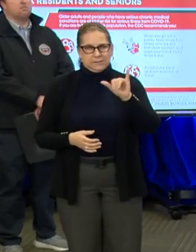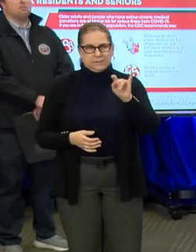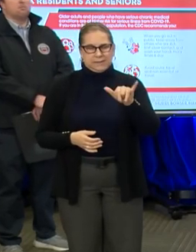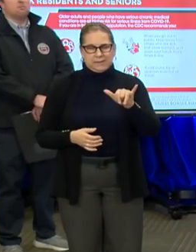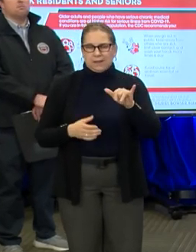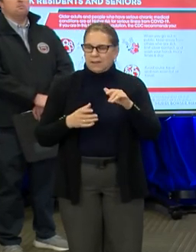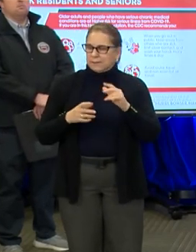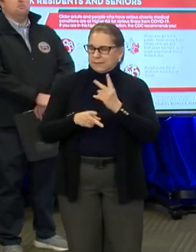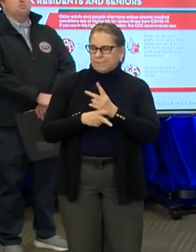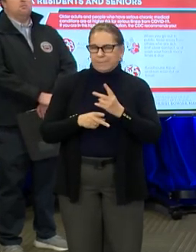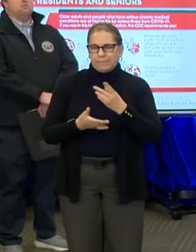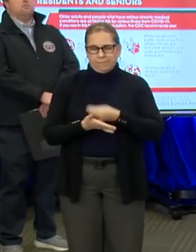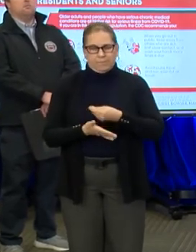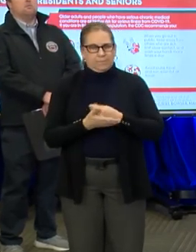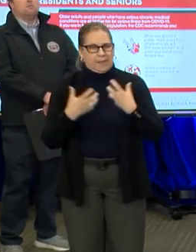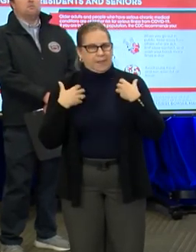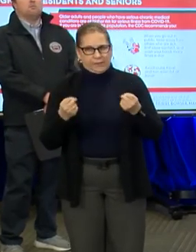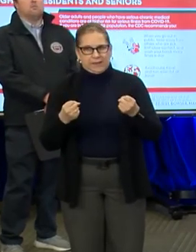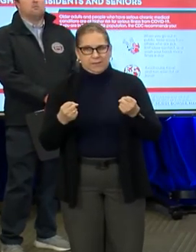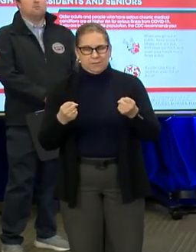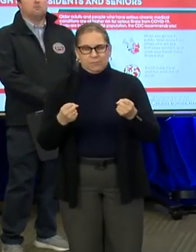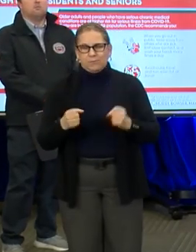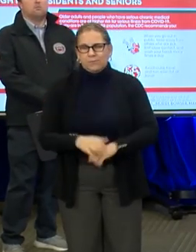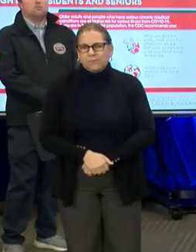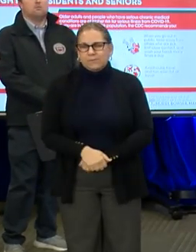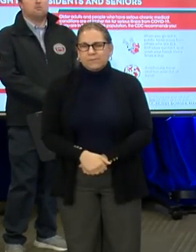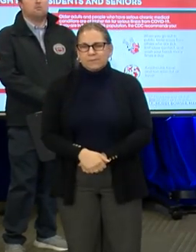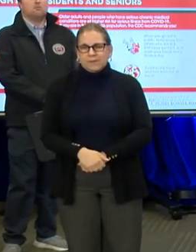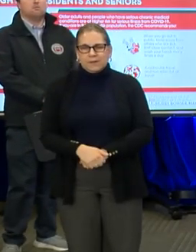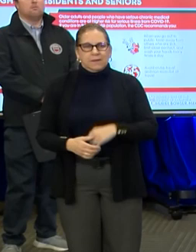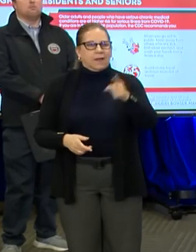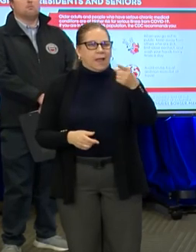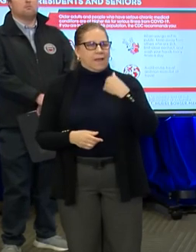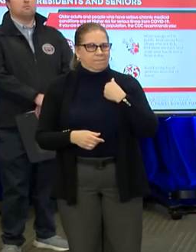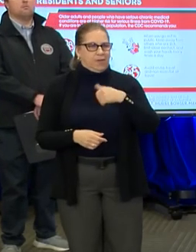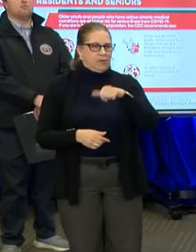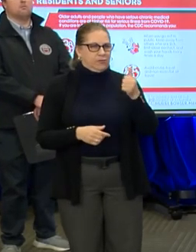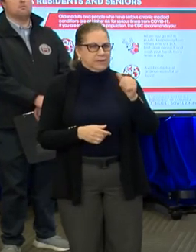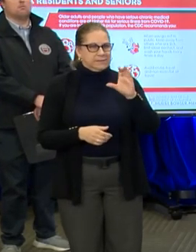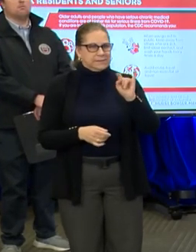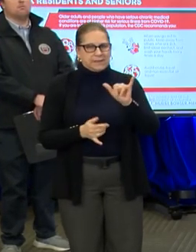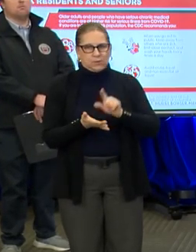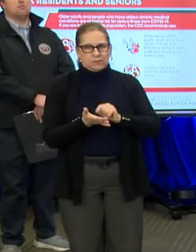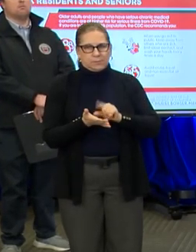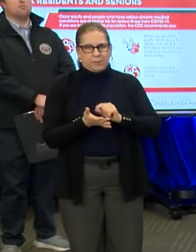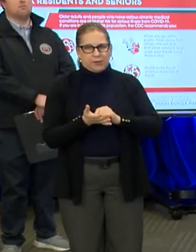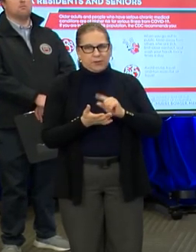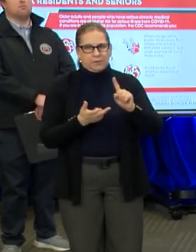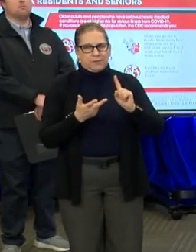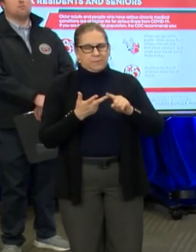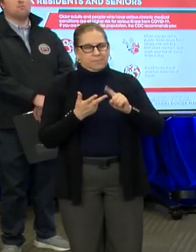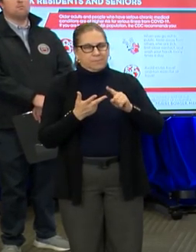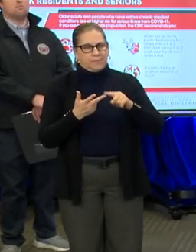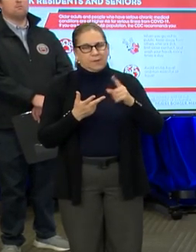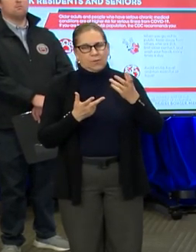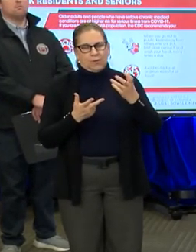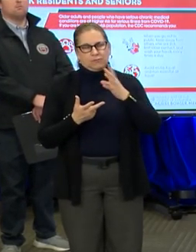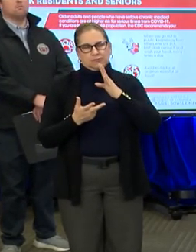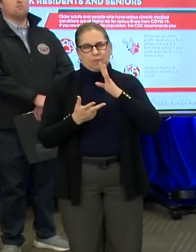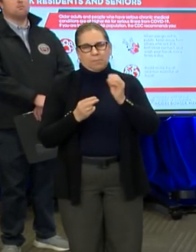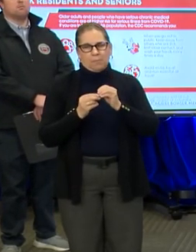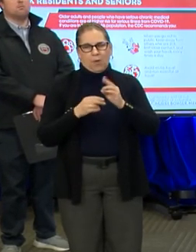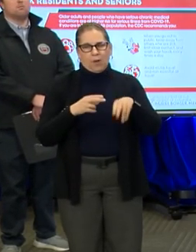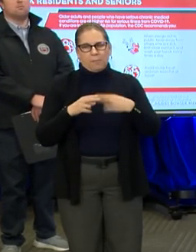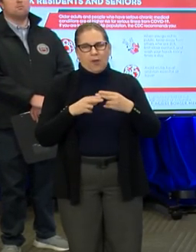Paper. For the health director, you mentioned the third category of testing is individuals with mild symptoms. What does